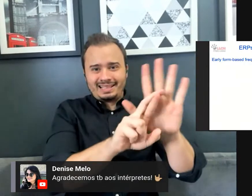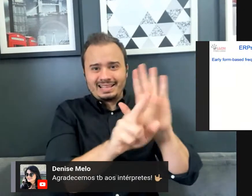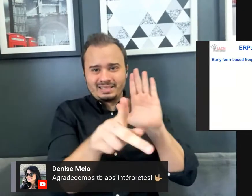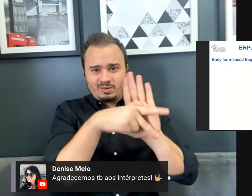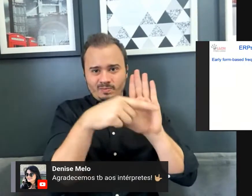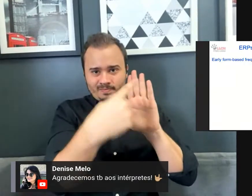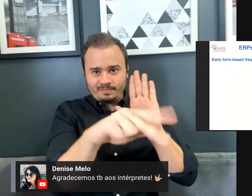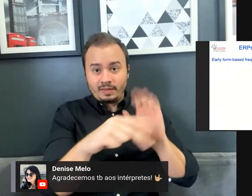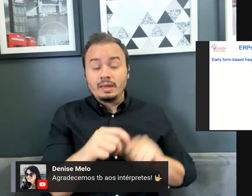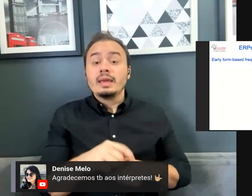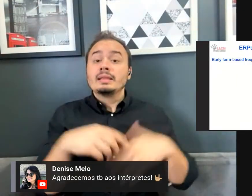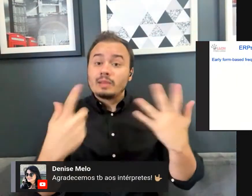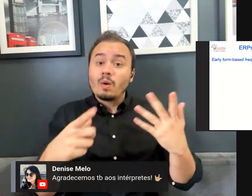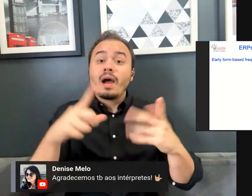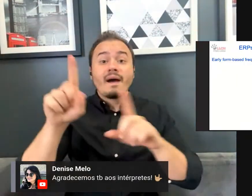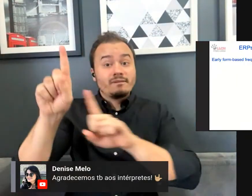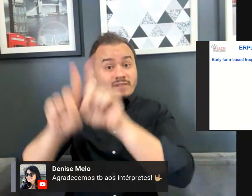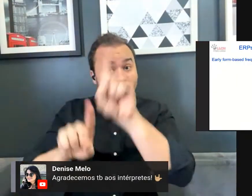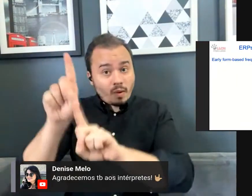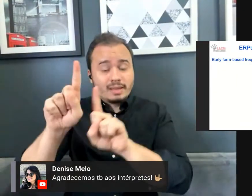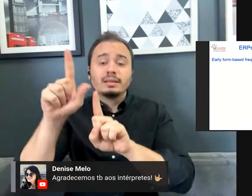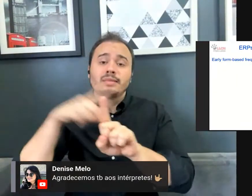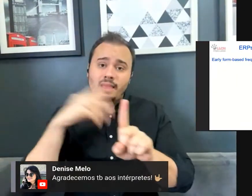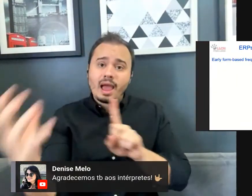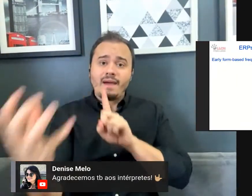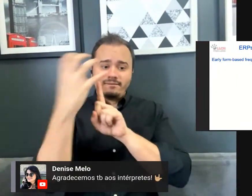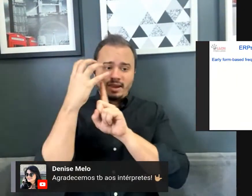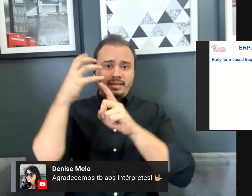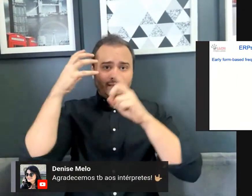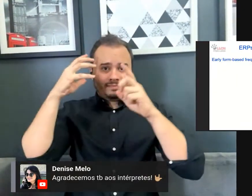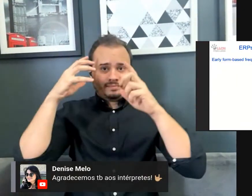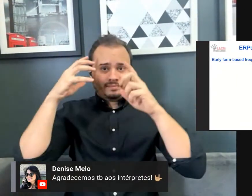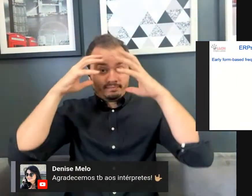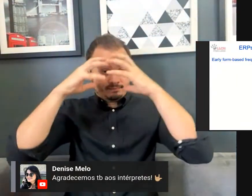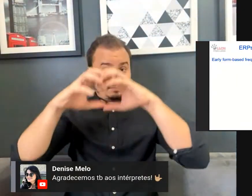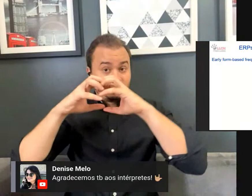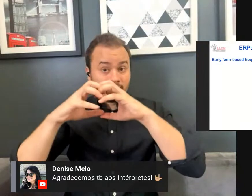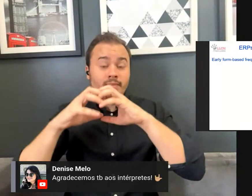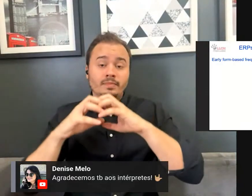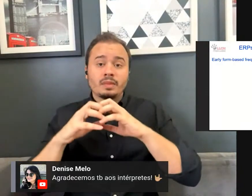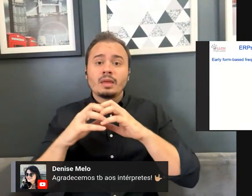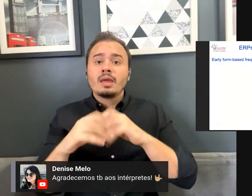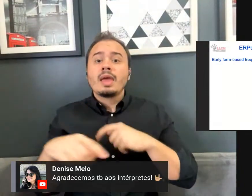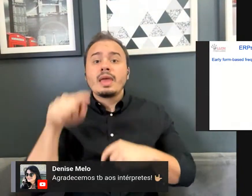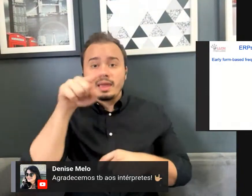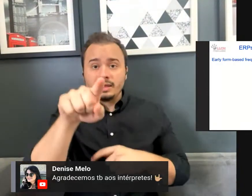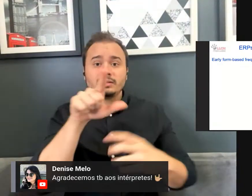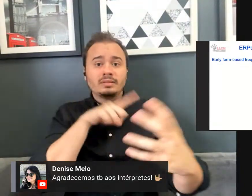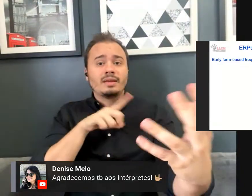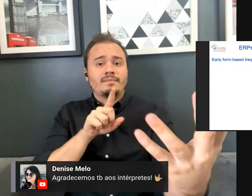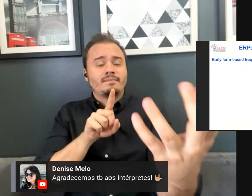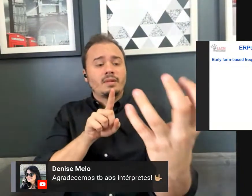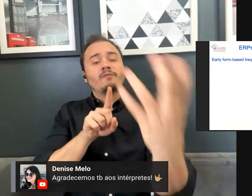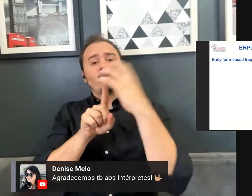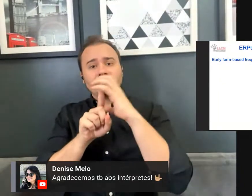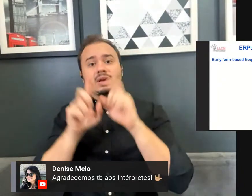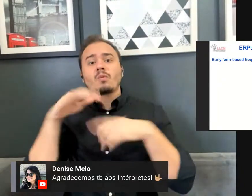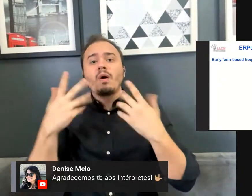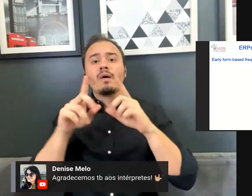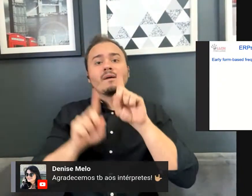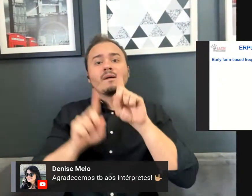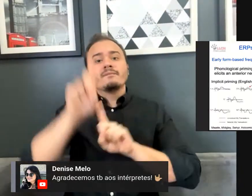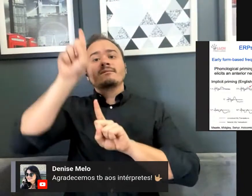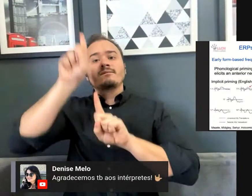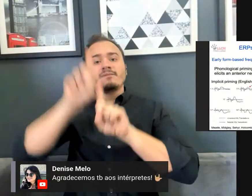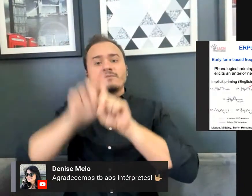frequency is related to the phonological form of sign, the frequency of the phonological form. And the evidence we have